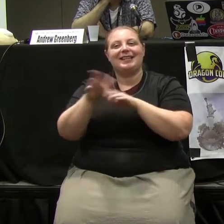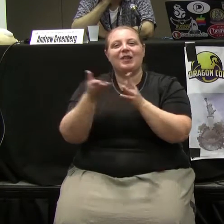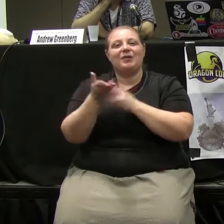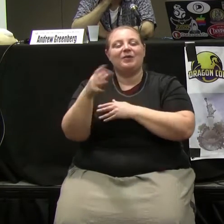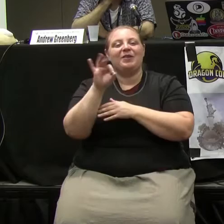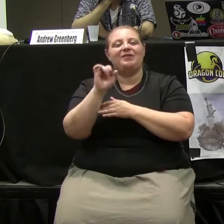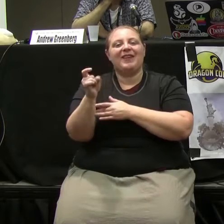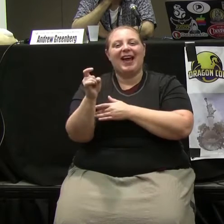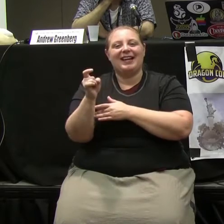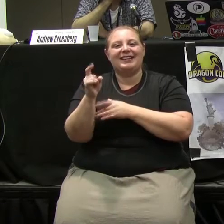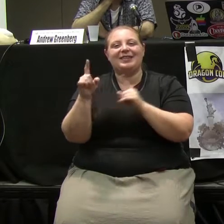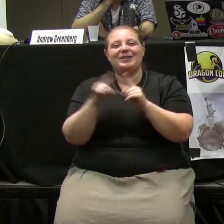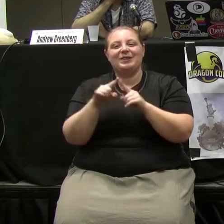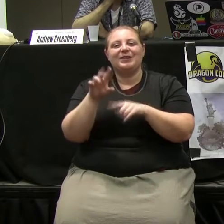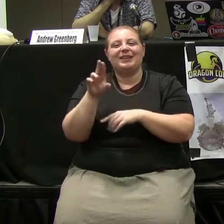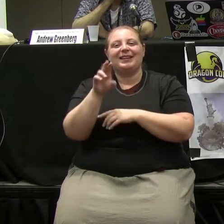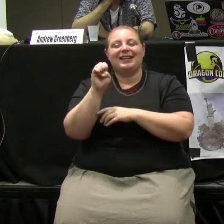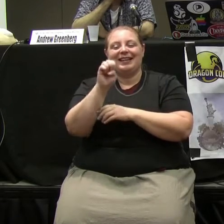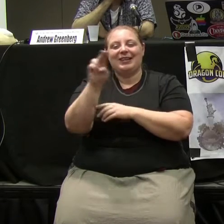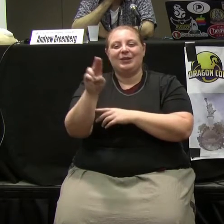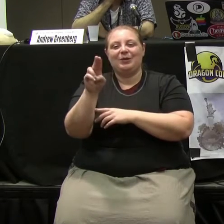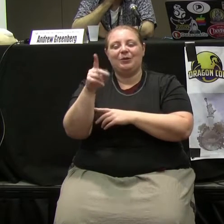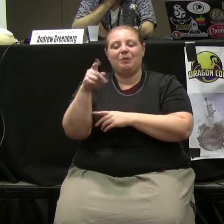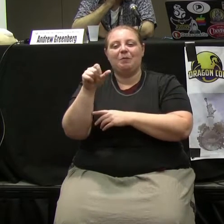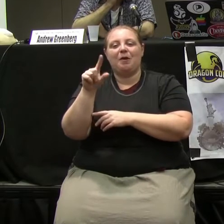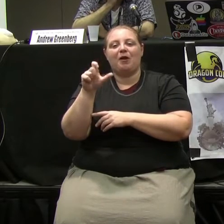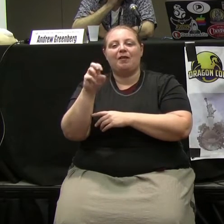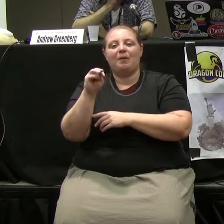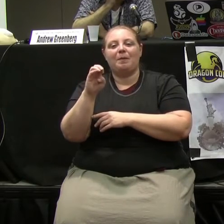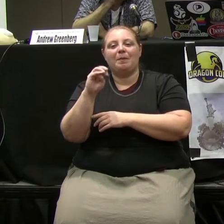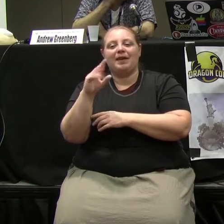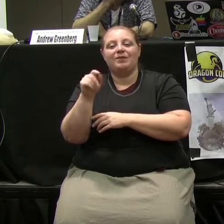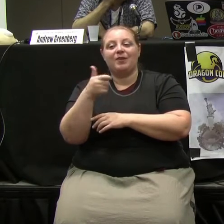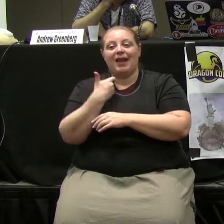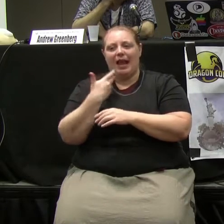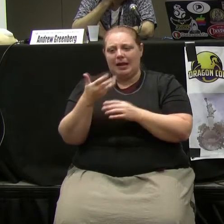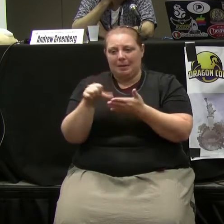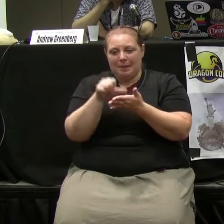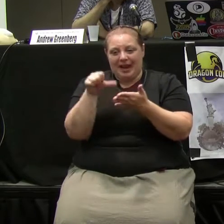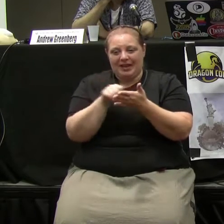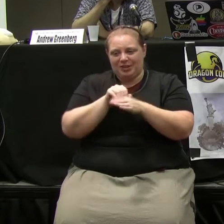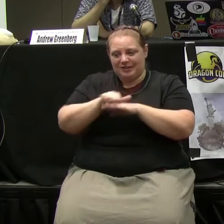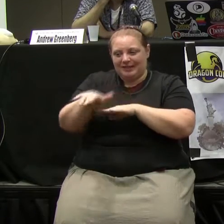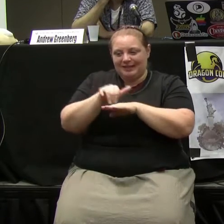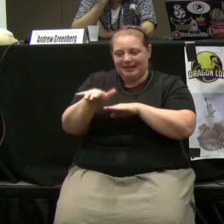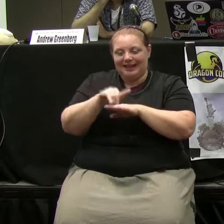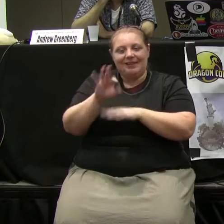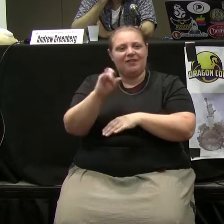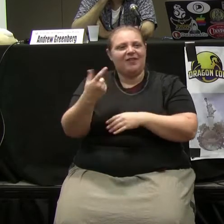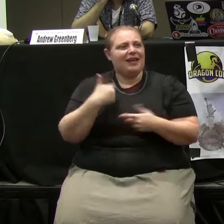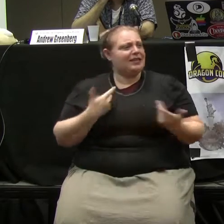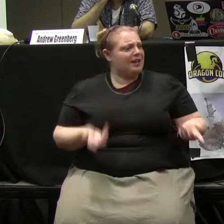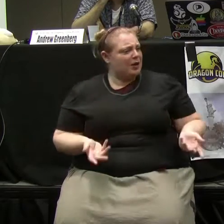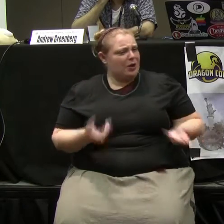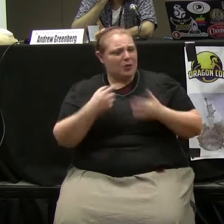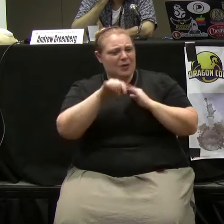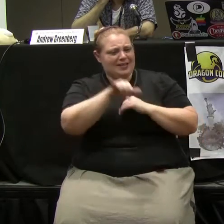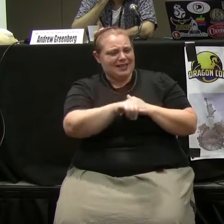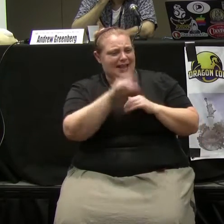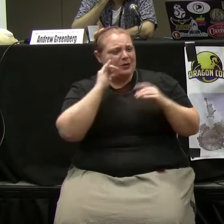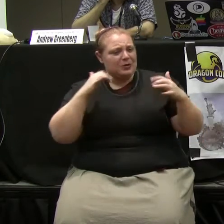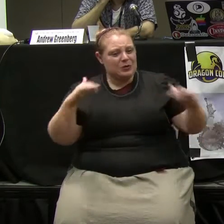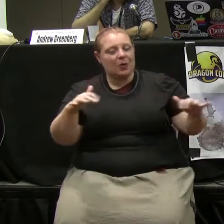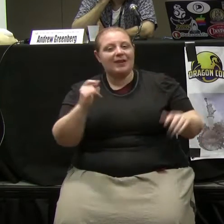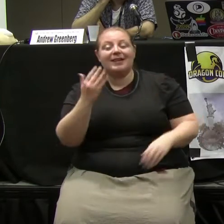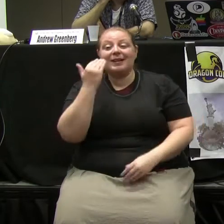members of the European Parliament, faxes to members of the European Parliament, and so they've had like pages coming out of their fax machines, which is this device they have. They were like, what is this beeping noise? And you